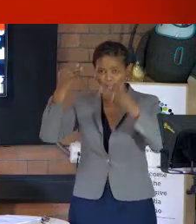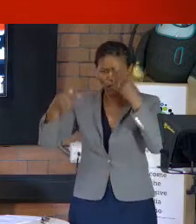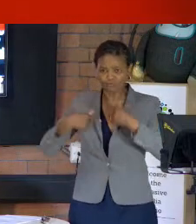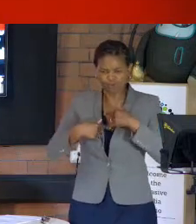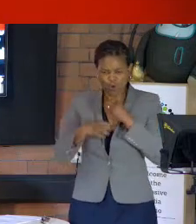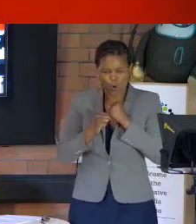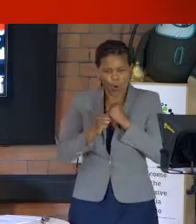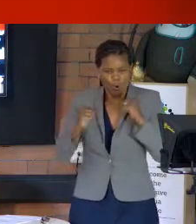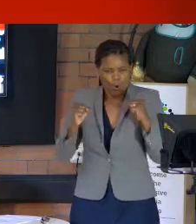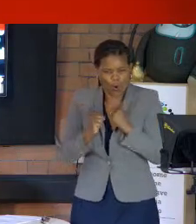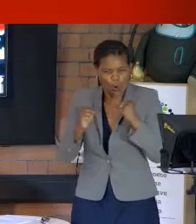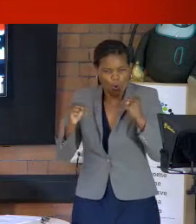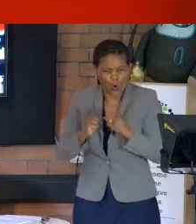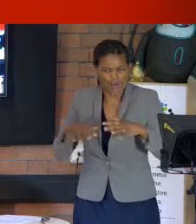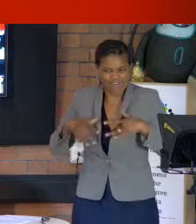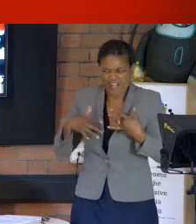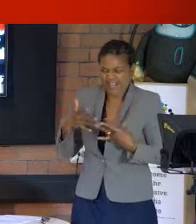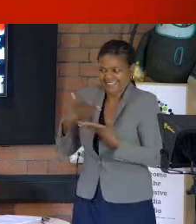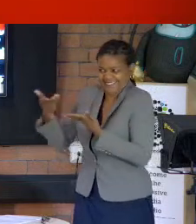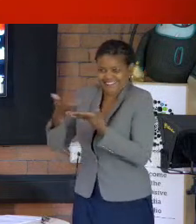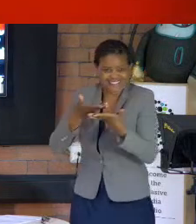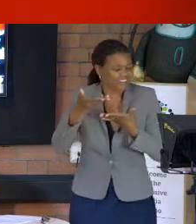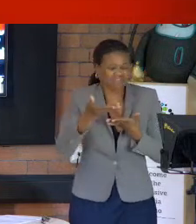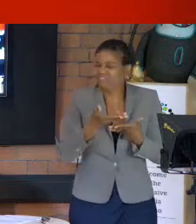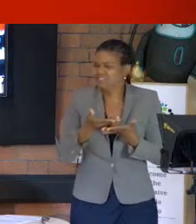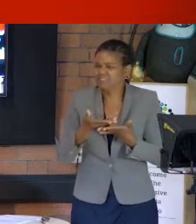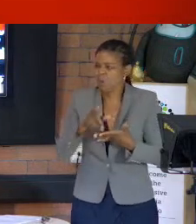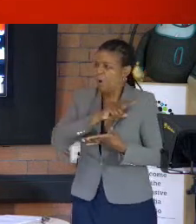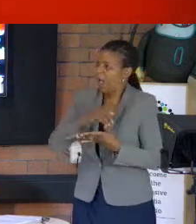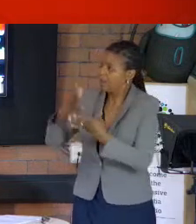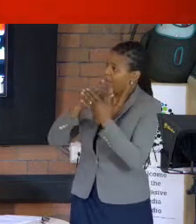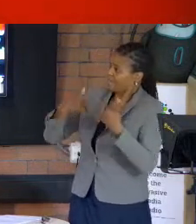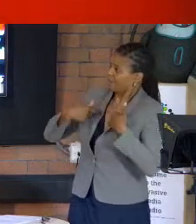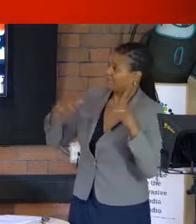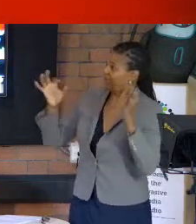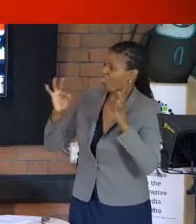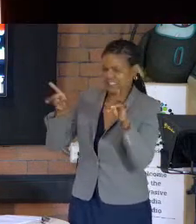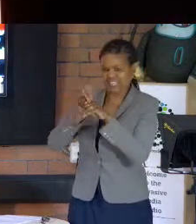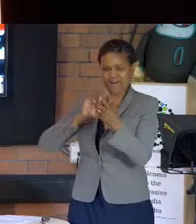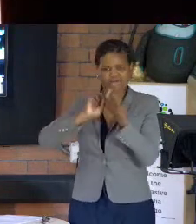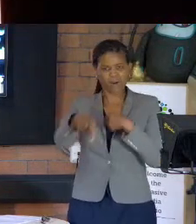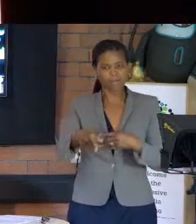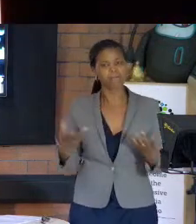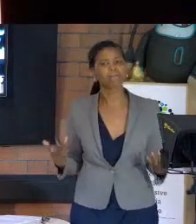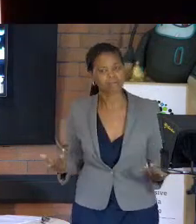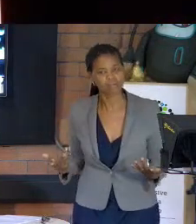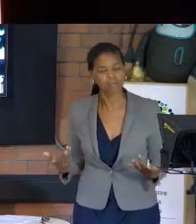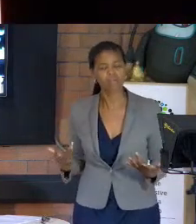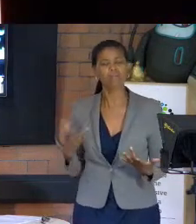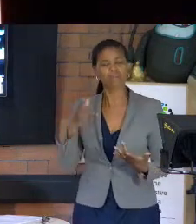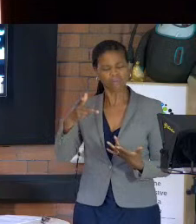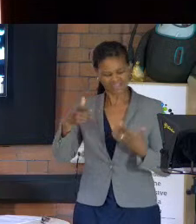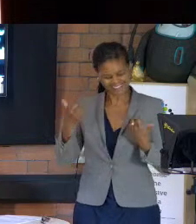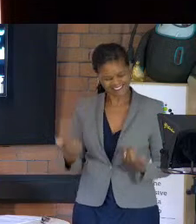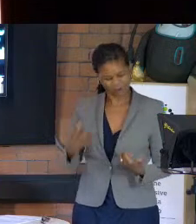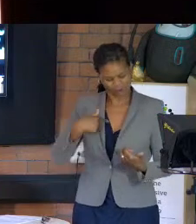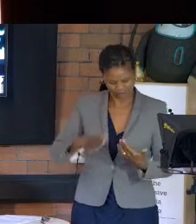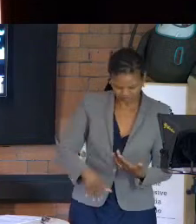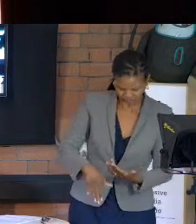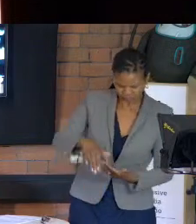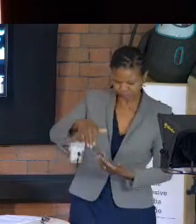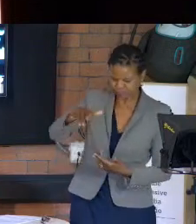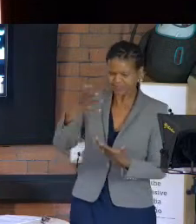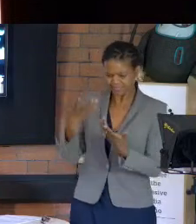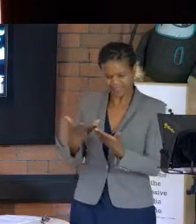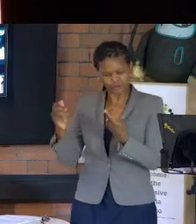But that is just a reflection of the love we have been shown. You see, In this time of turmoil and change, people